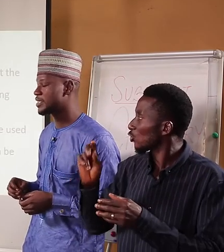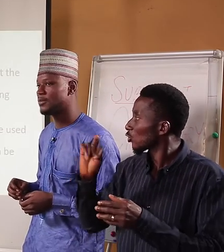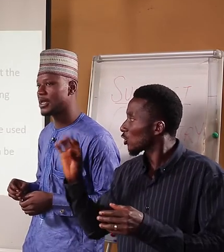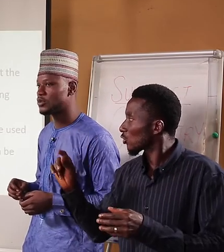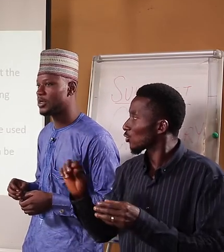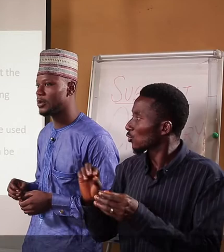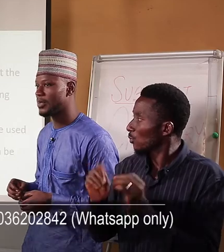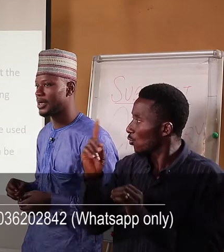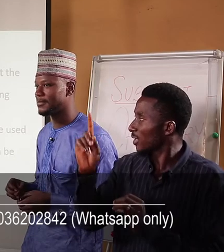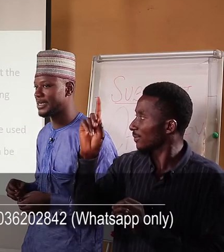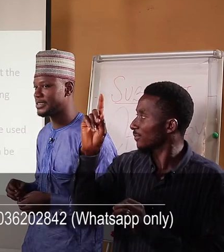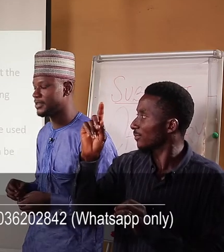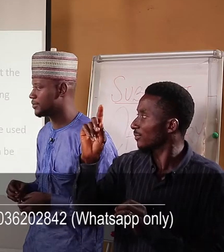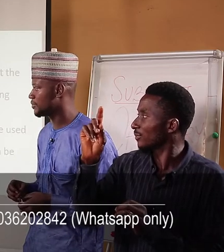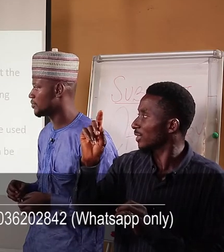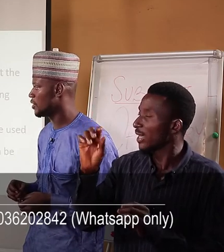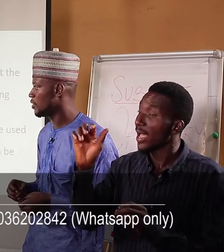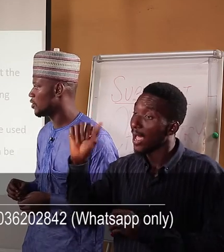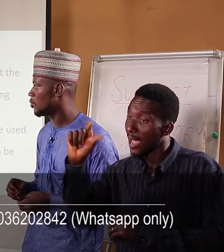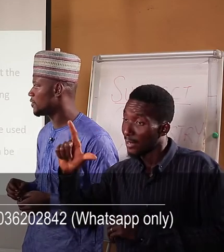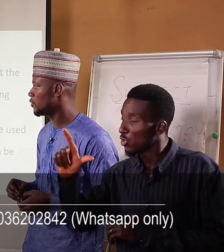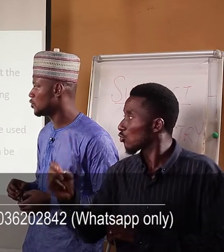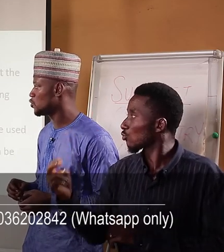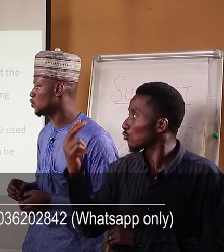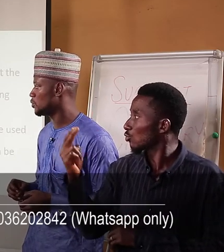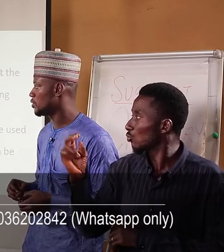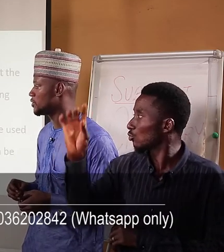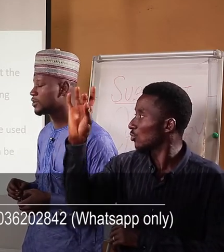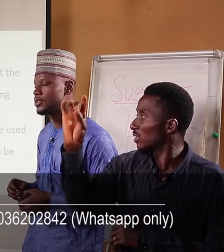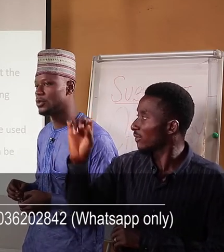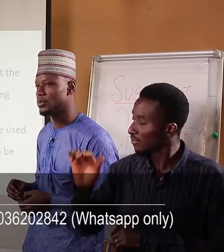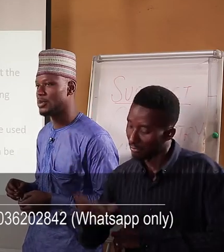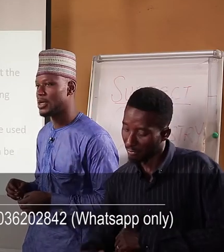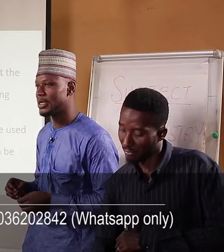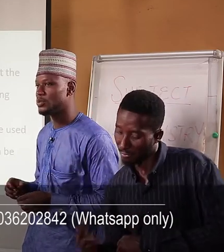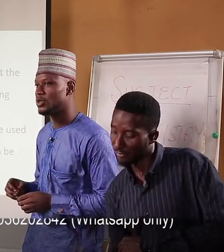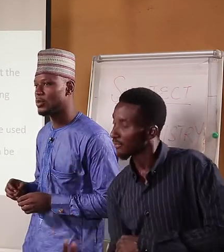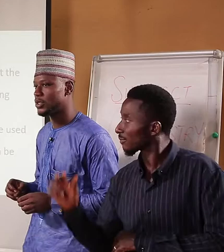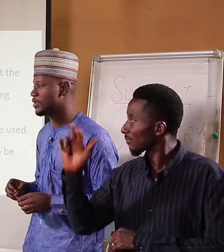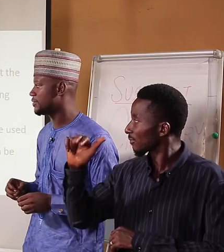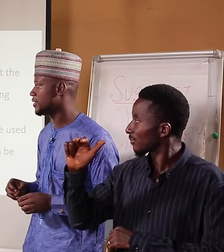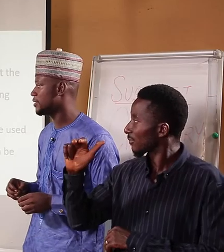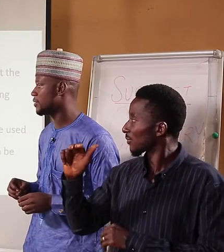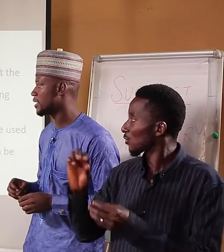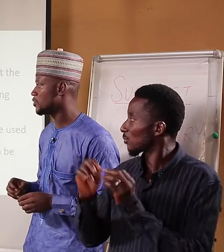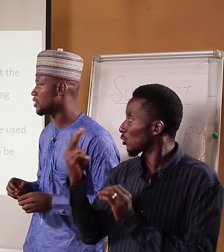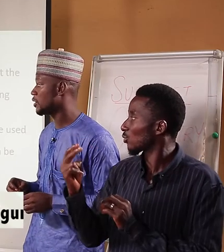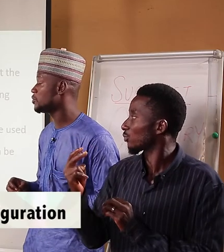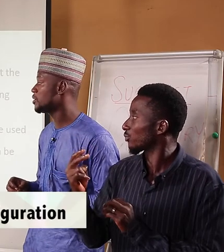mass 27, atomic number 13. Roman figure 2, sodium, atomic number